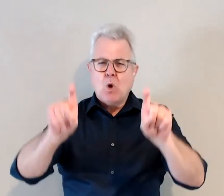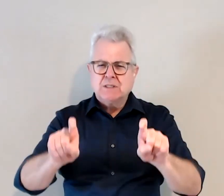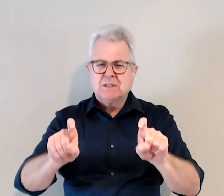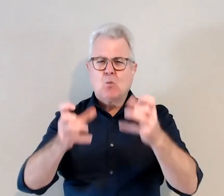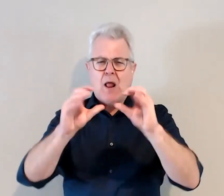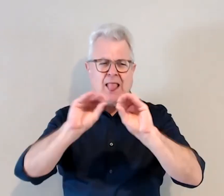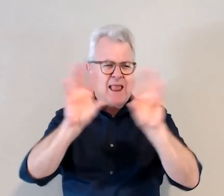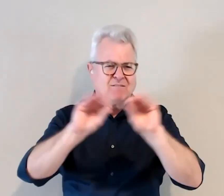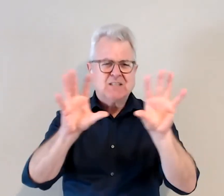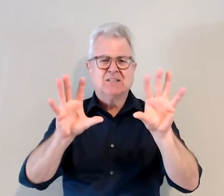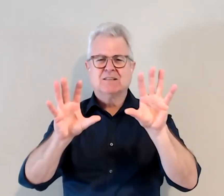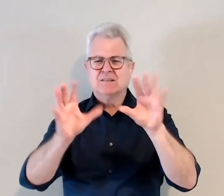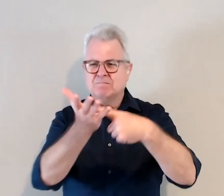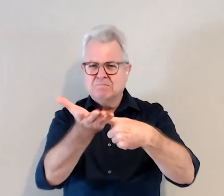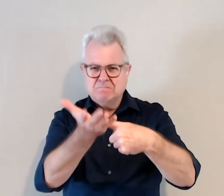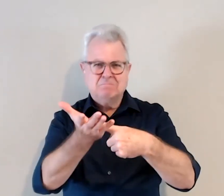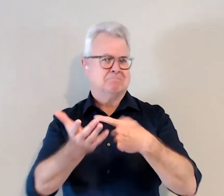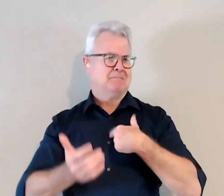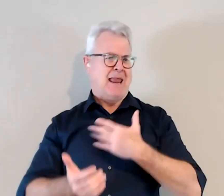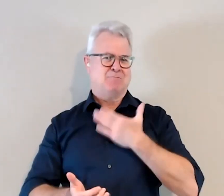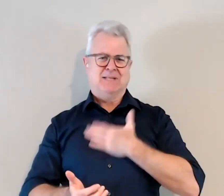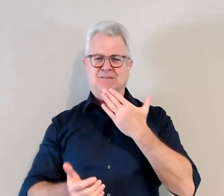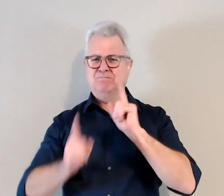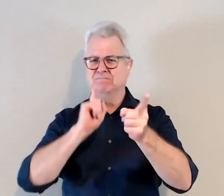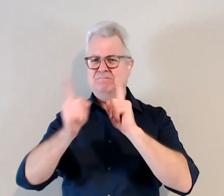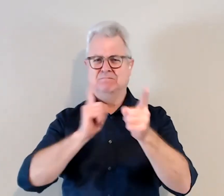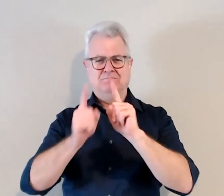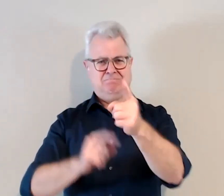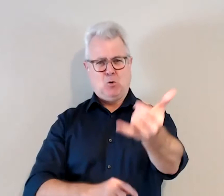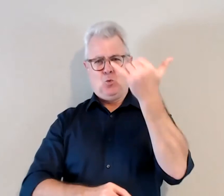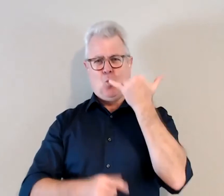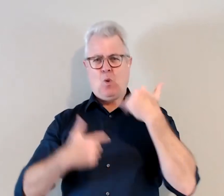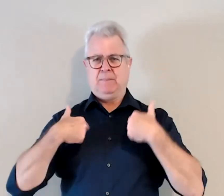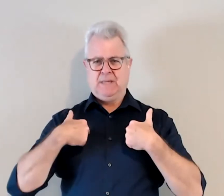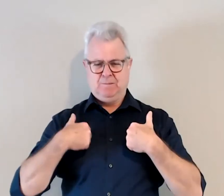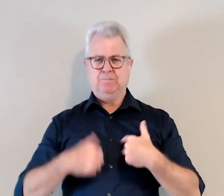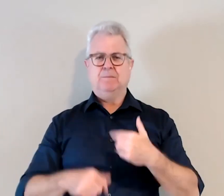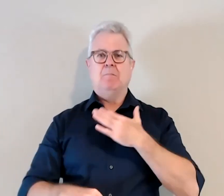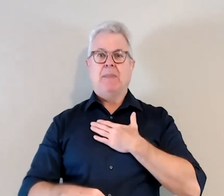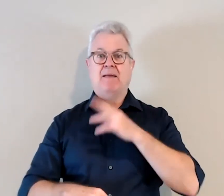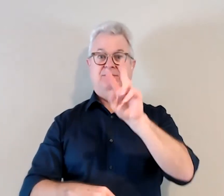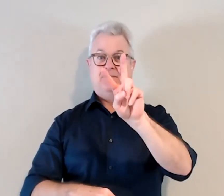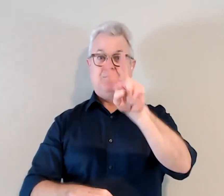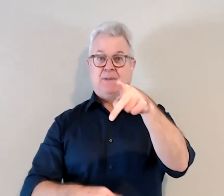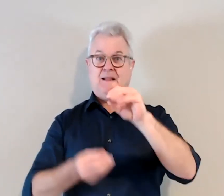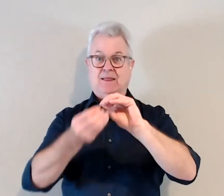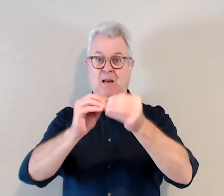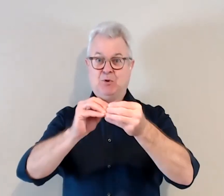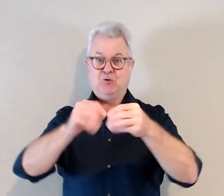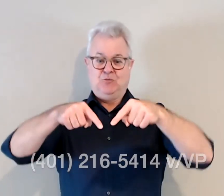the decision for you. Now, if you need any questions for clarification, I'd be happy to answer anything. Feel free to contact me. My